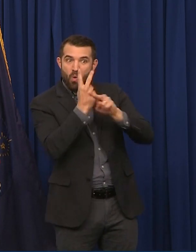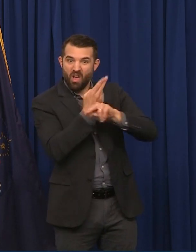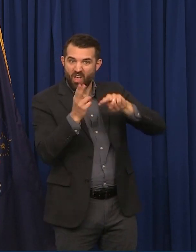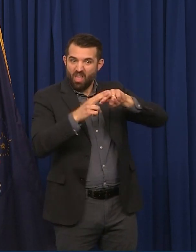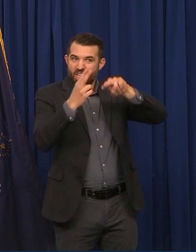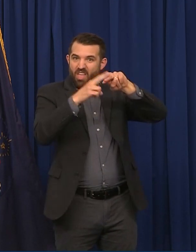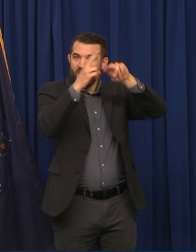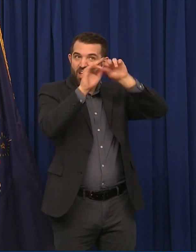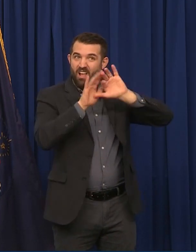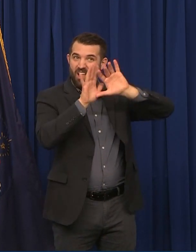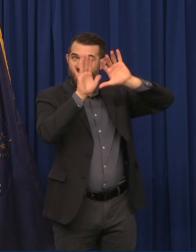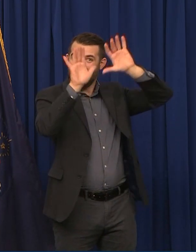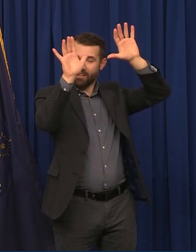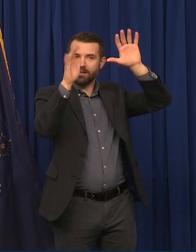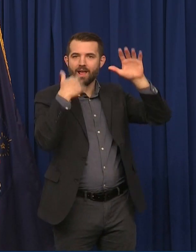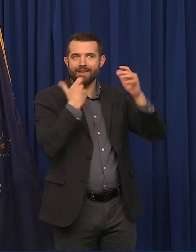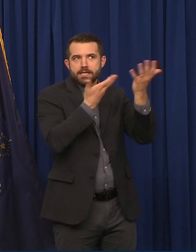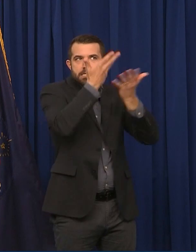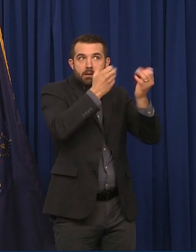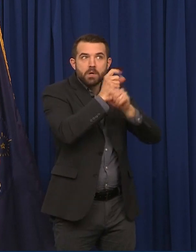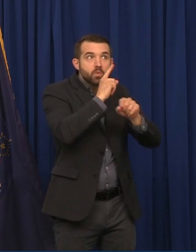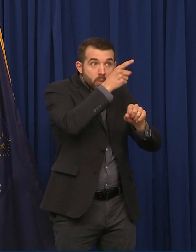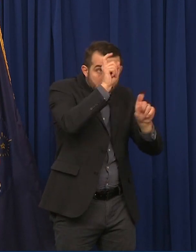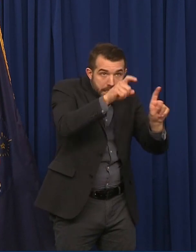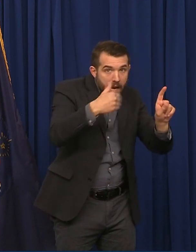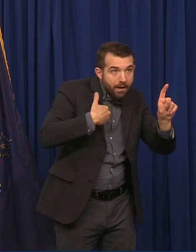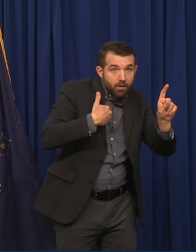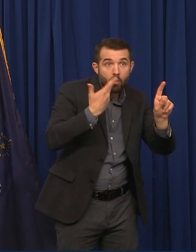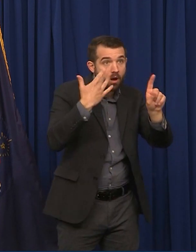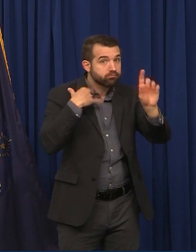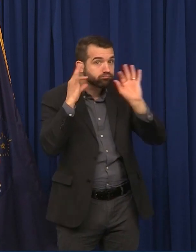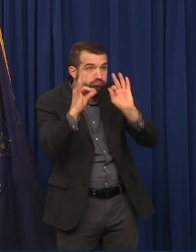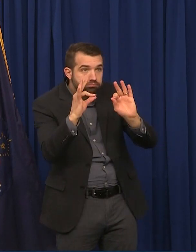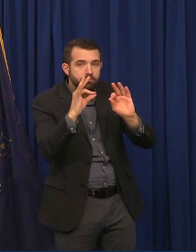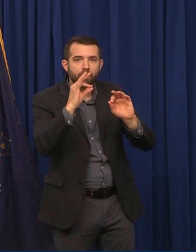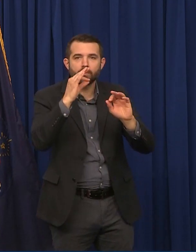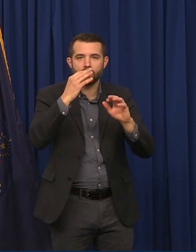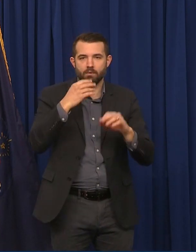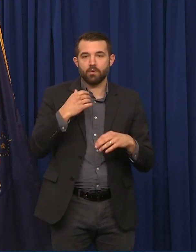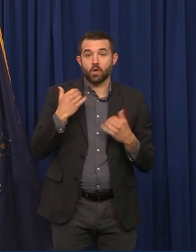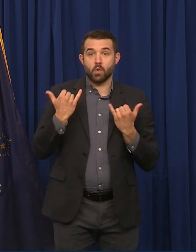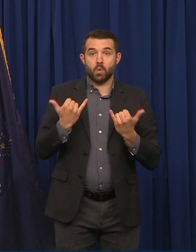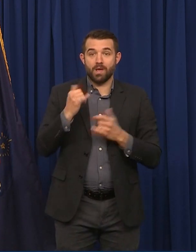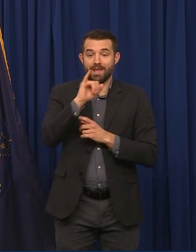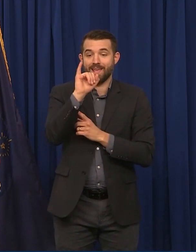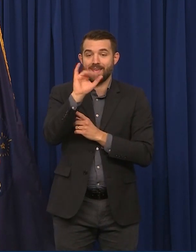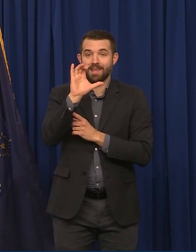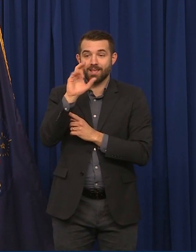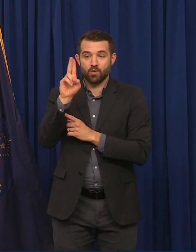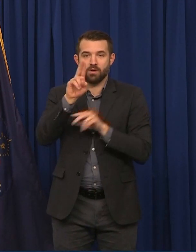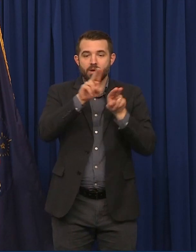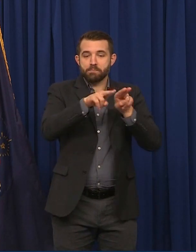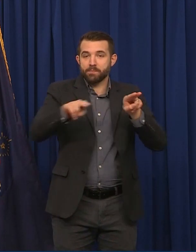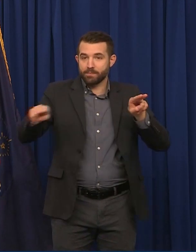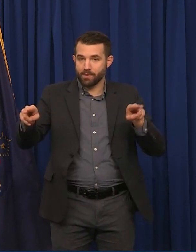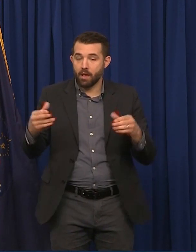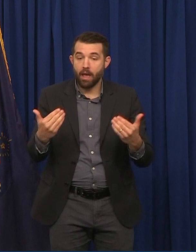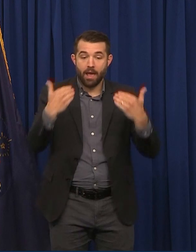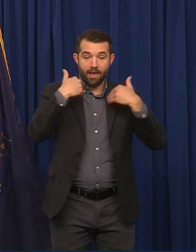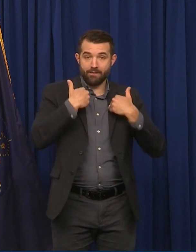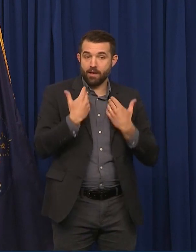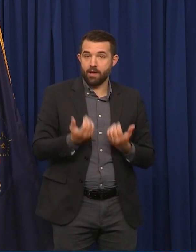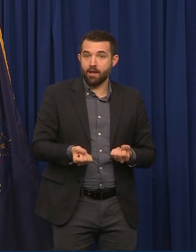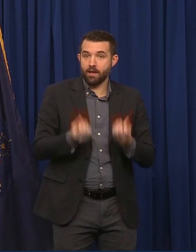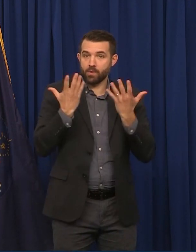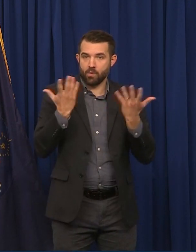right now, there are a total of 289 ICU beds across the state,